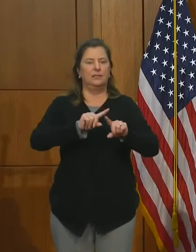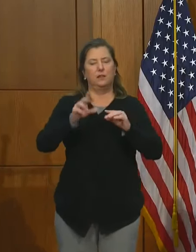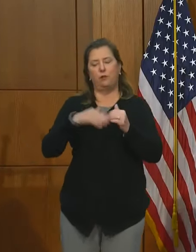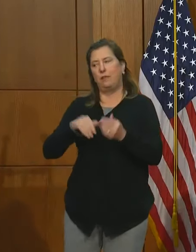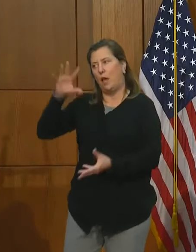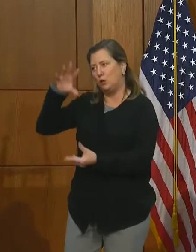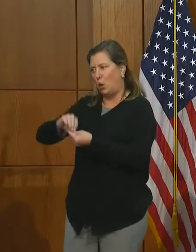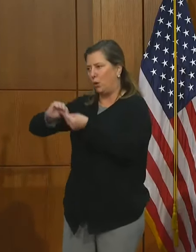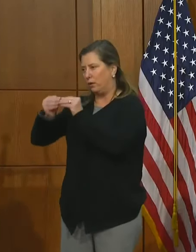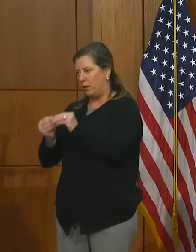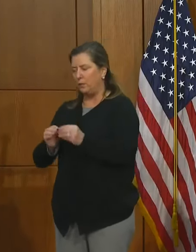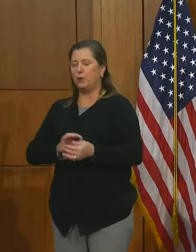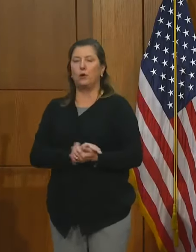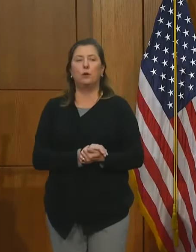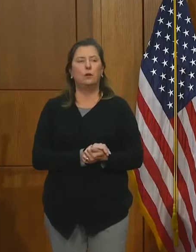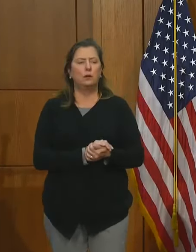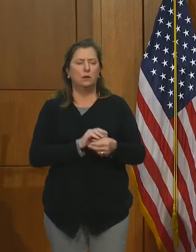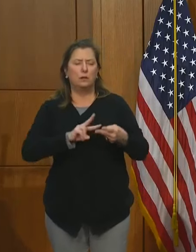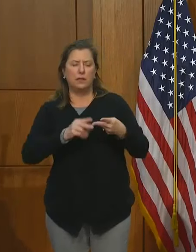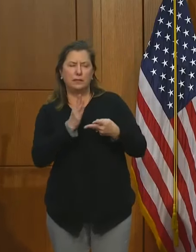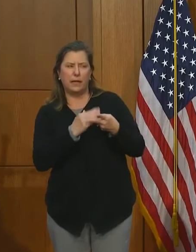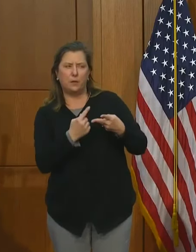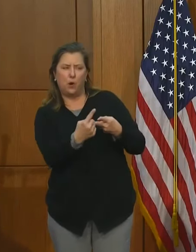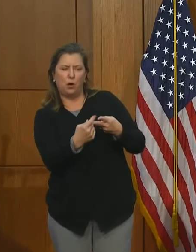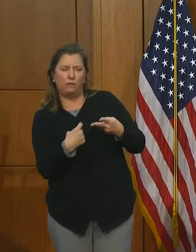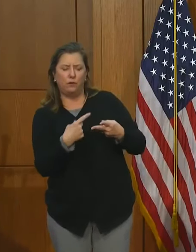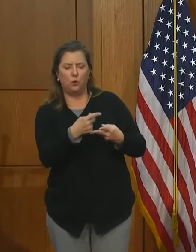total tests. The second part of your question,